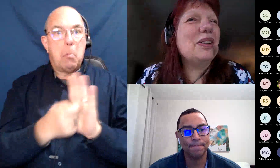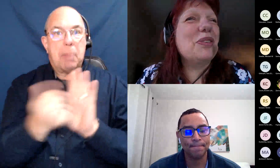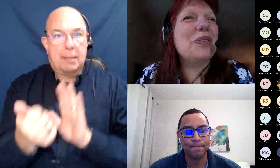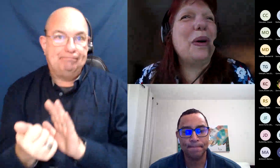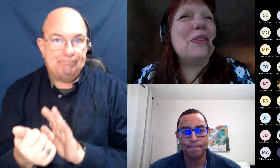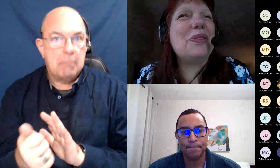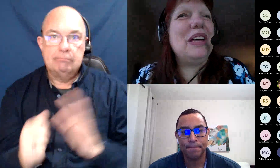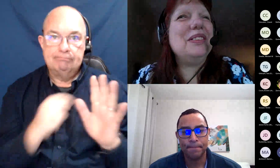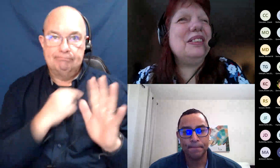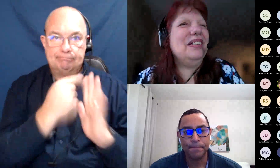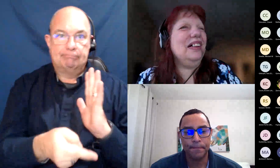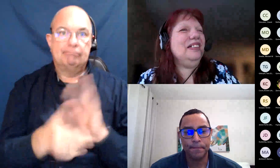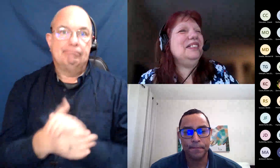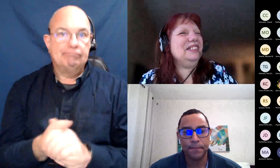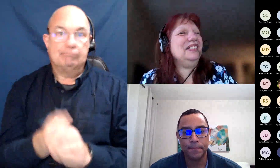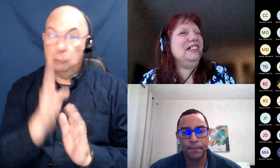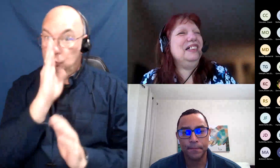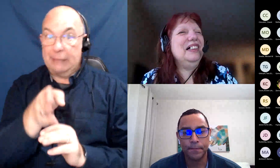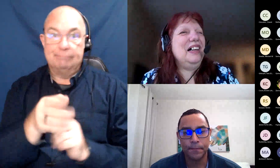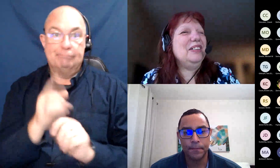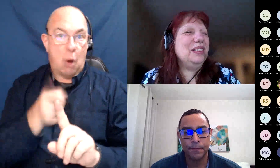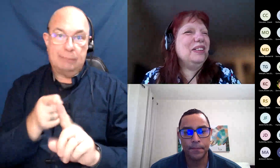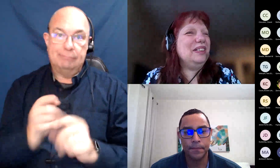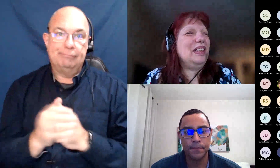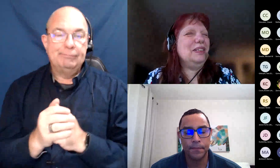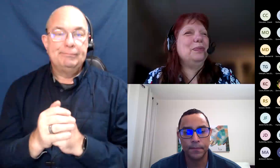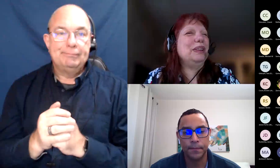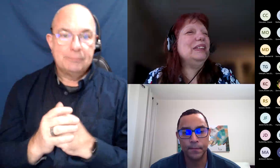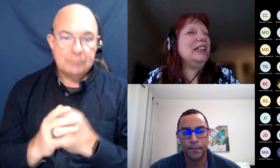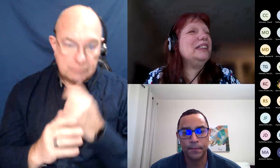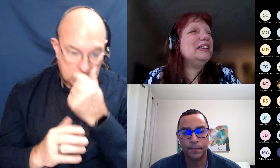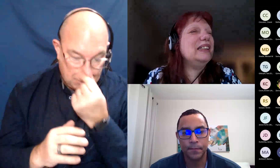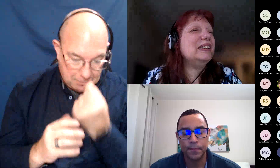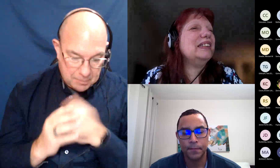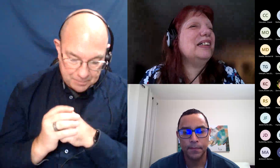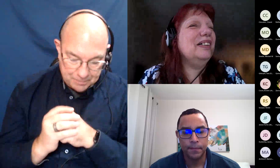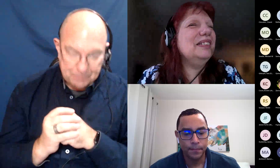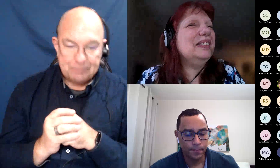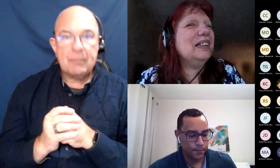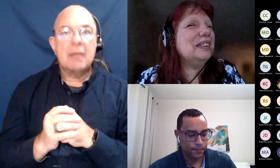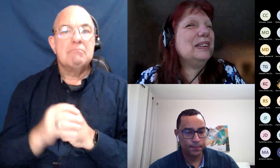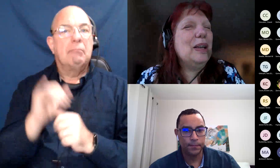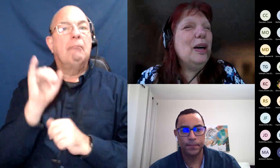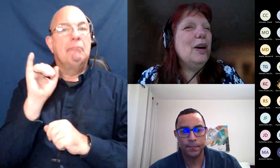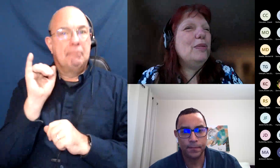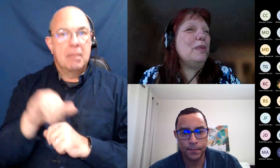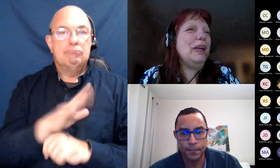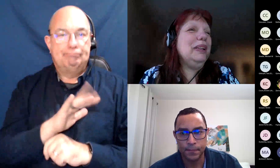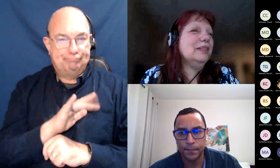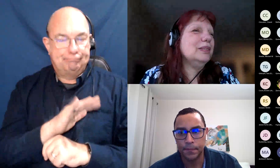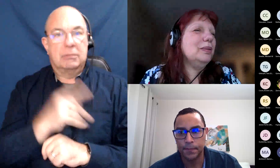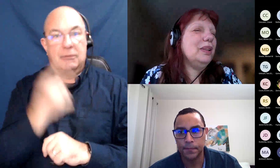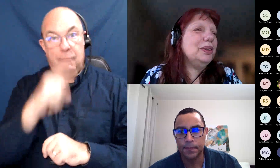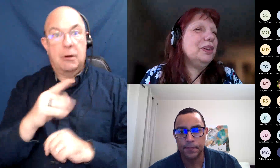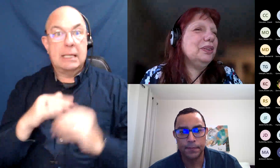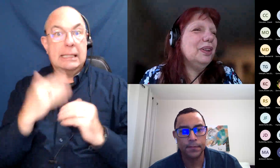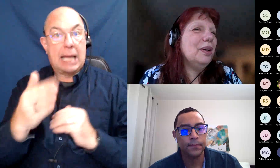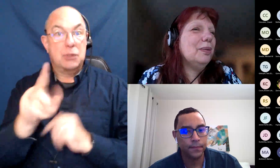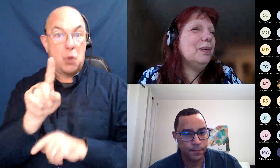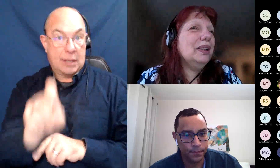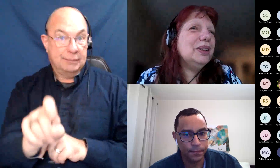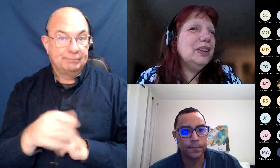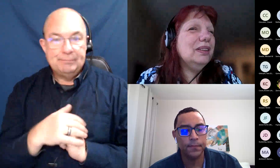you, Marc. Well said. And I think that really that sets the context for my next